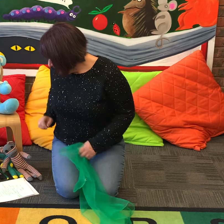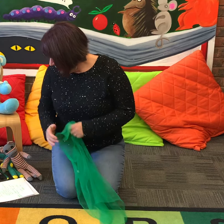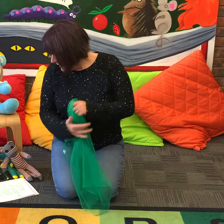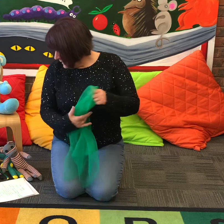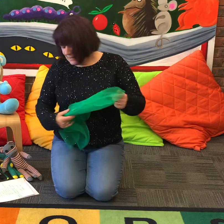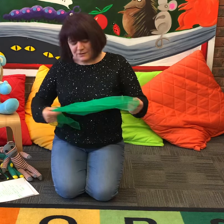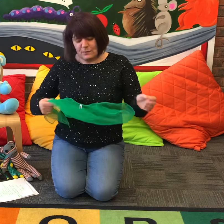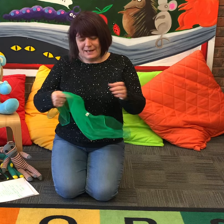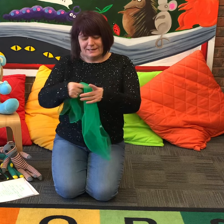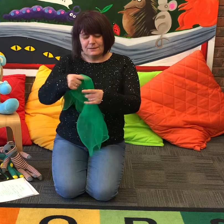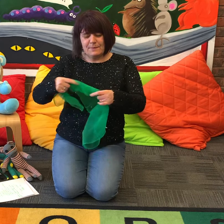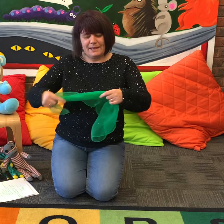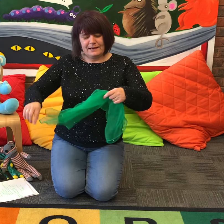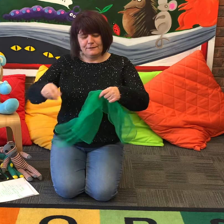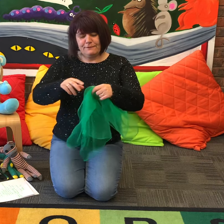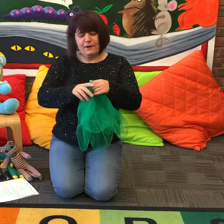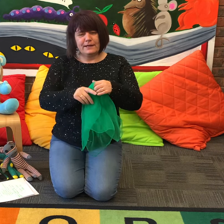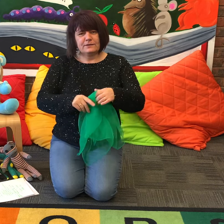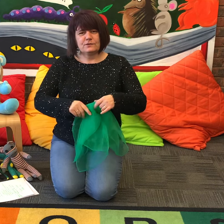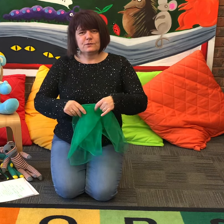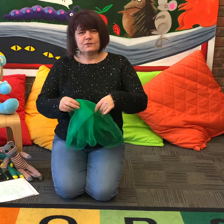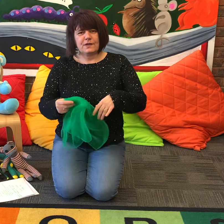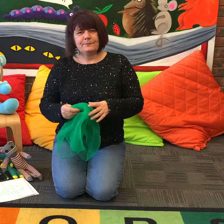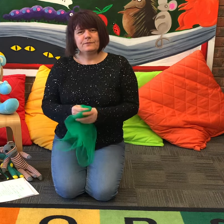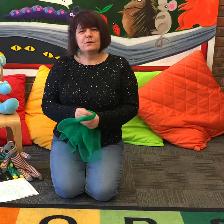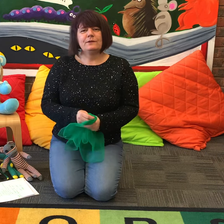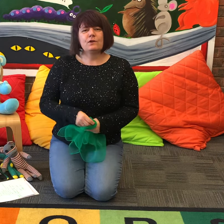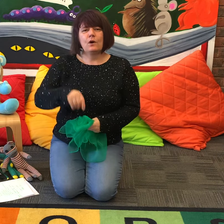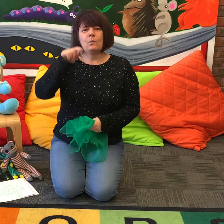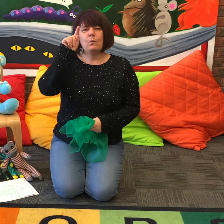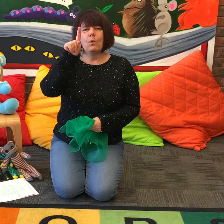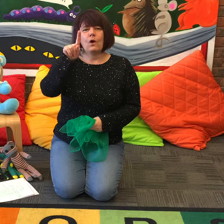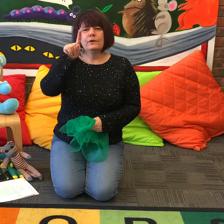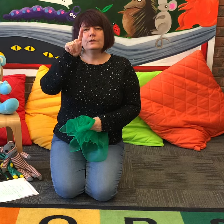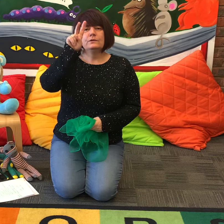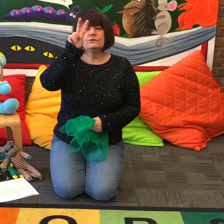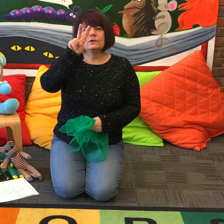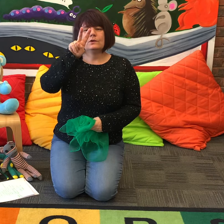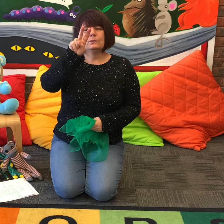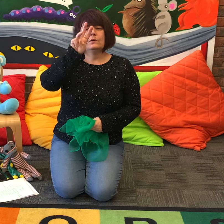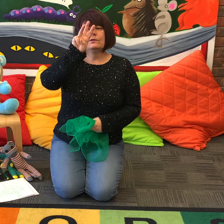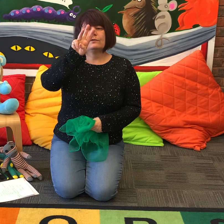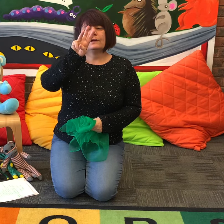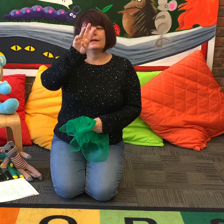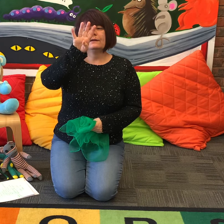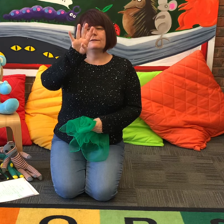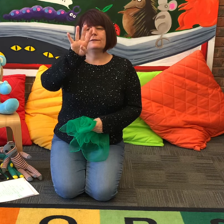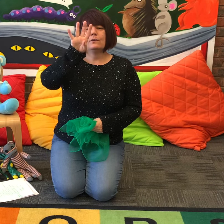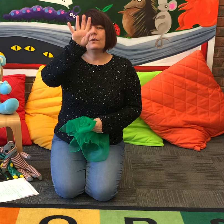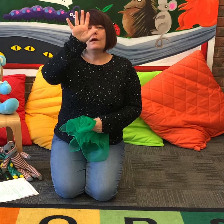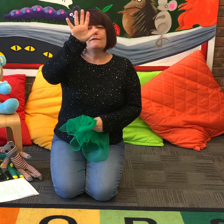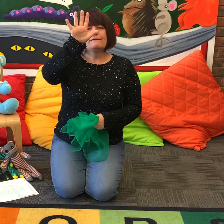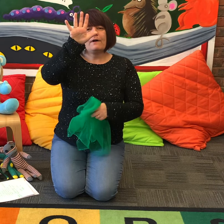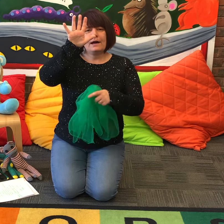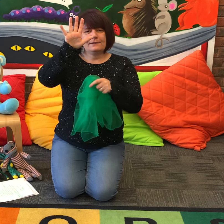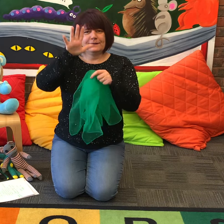Let's do our little men in a flying saucer. So we've got one, two, 5 little